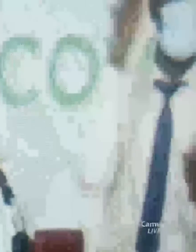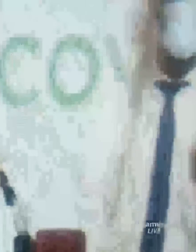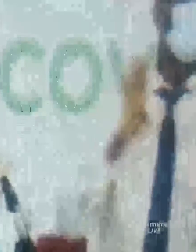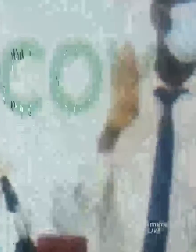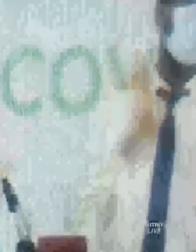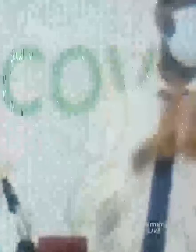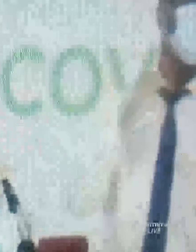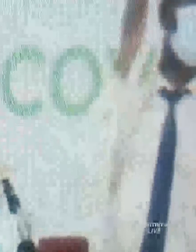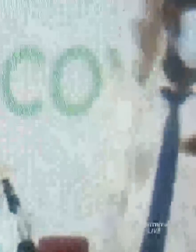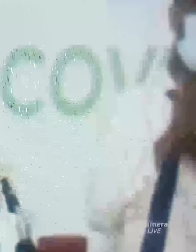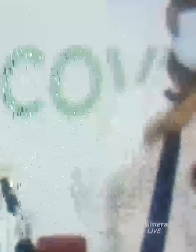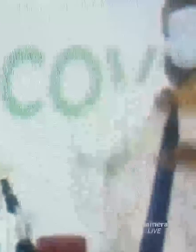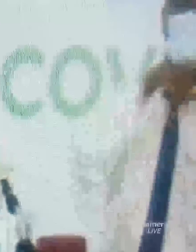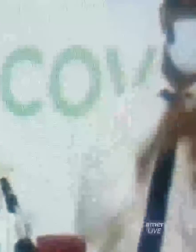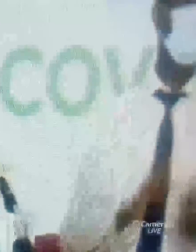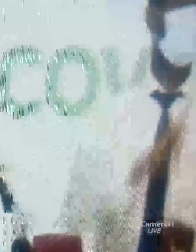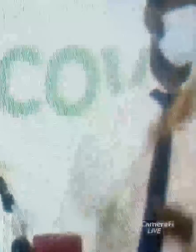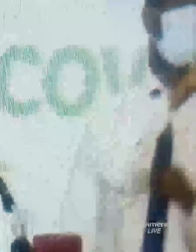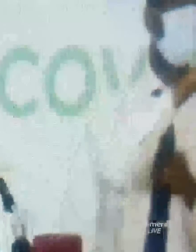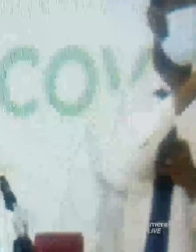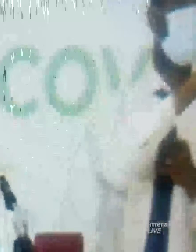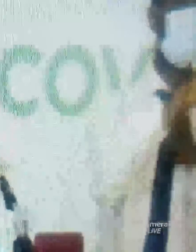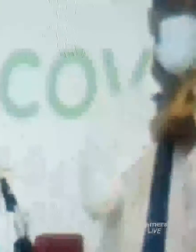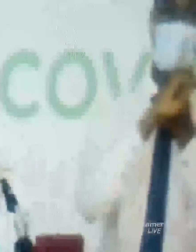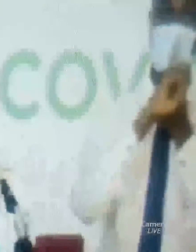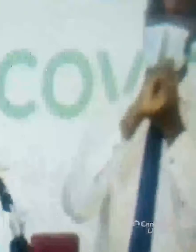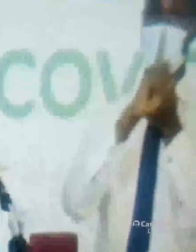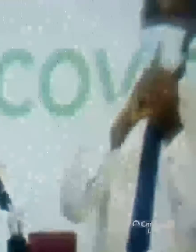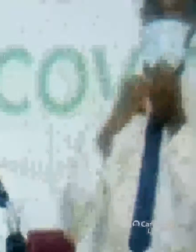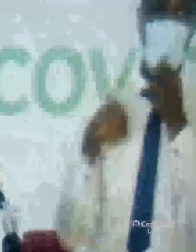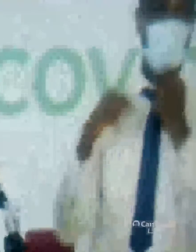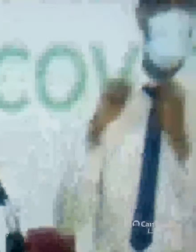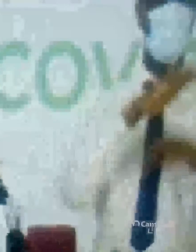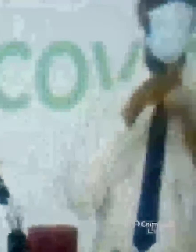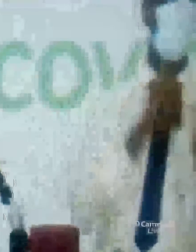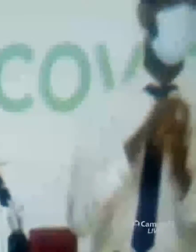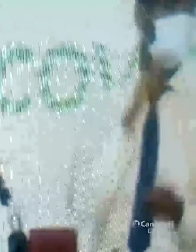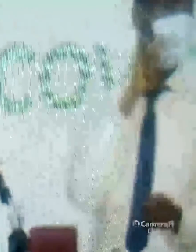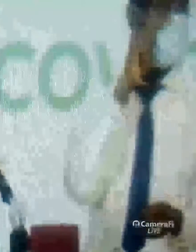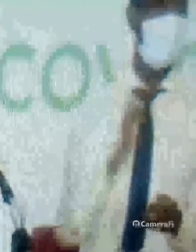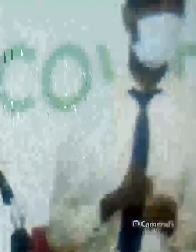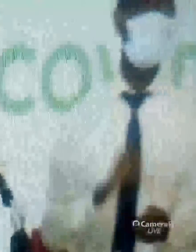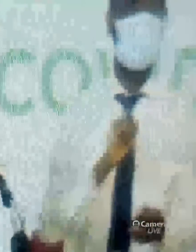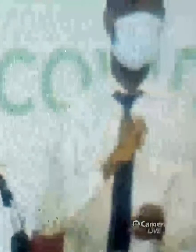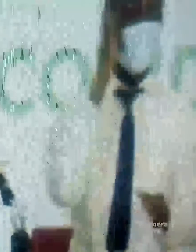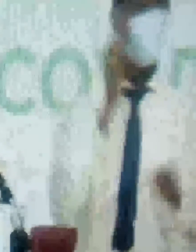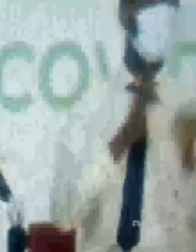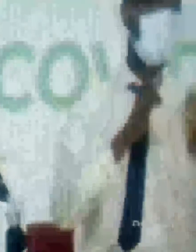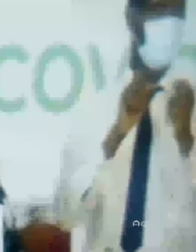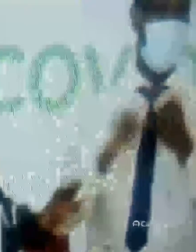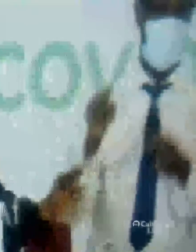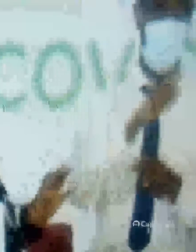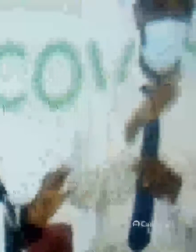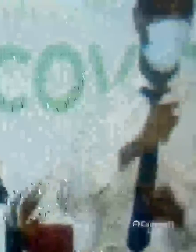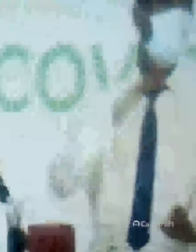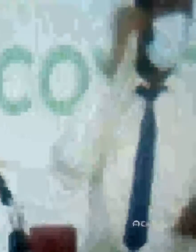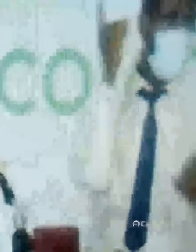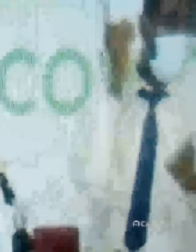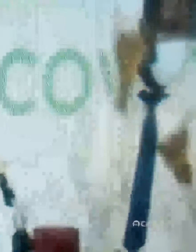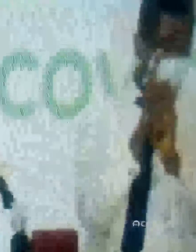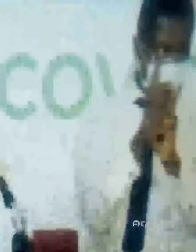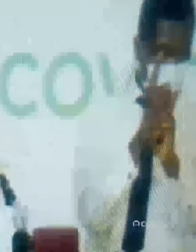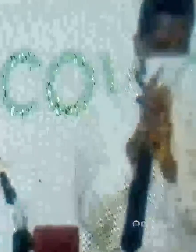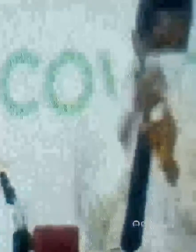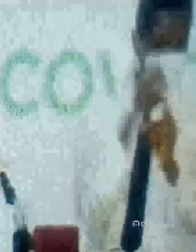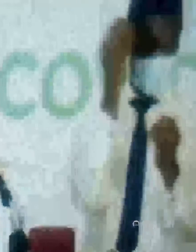But you see, the fact of the matter is that we are all Nigerians. But let me tell you the strict sense, the real strict sense